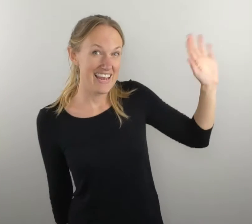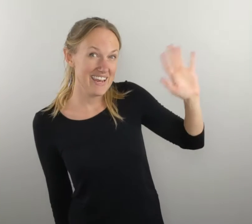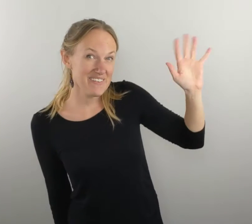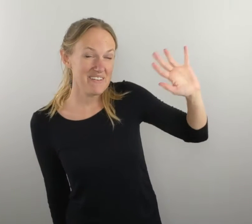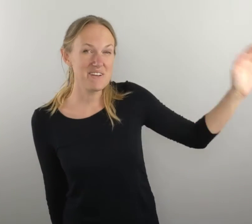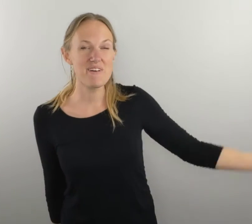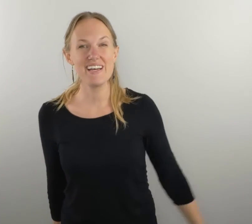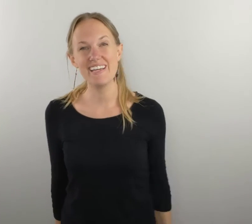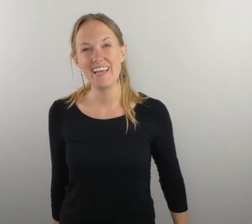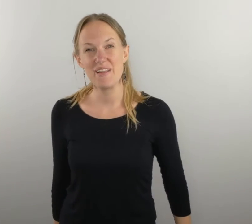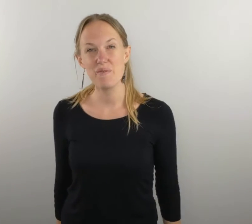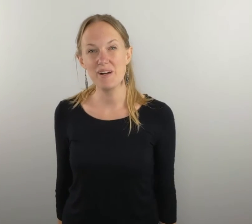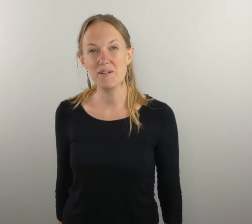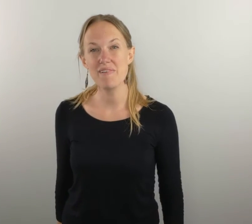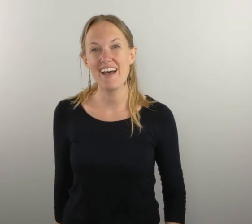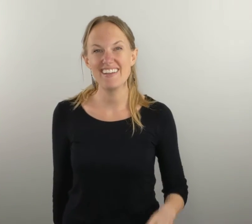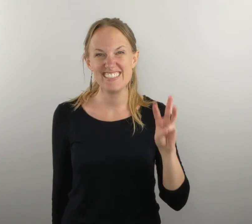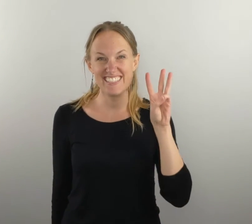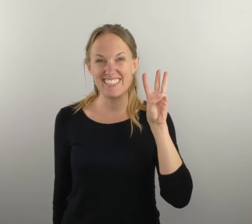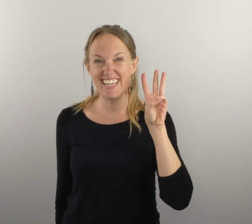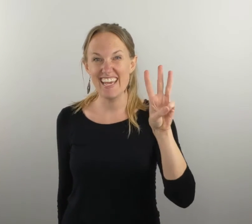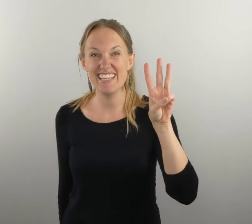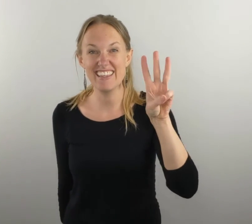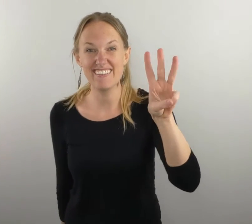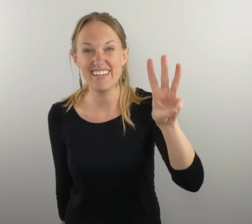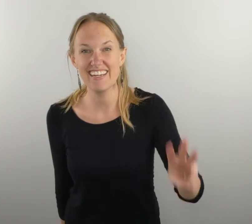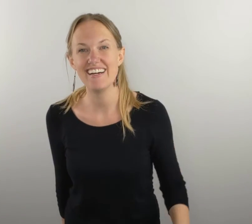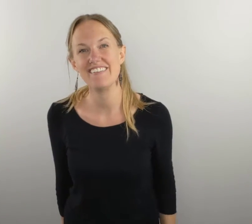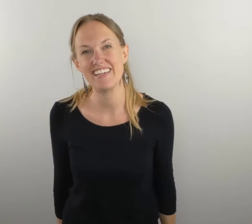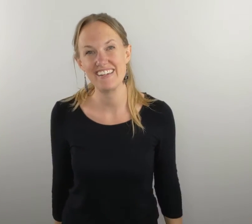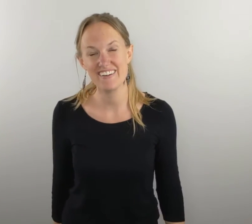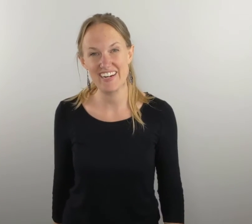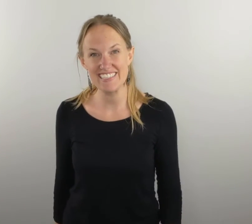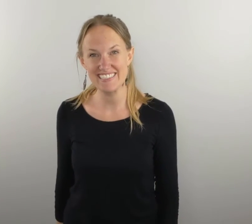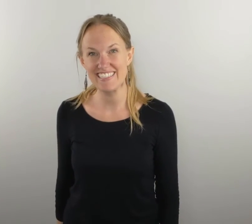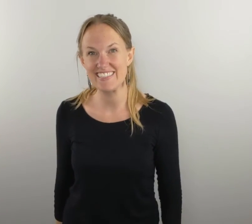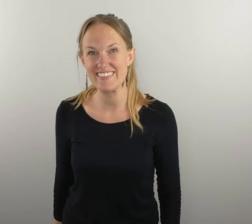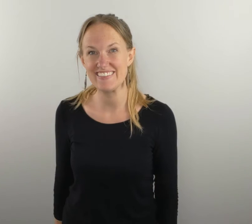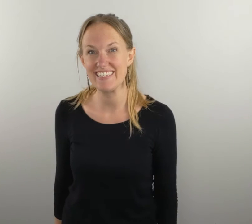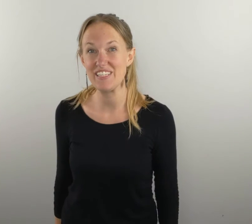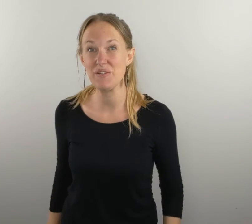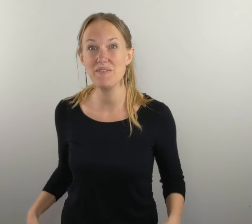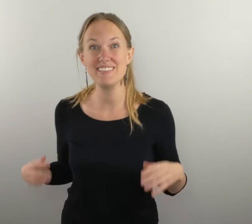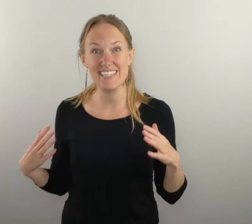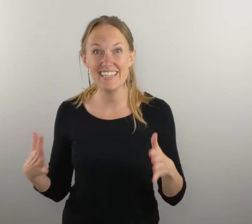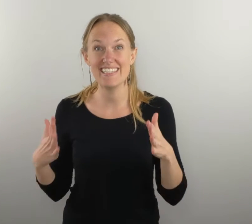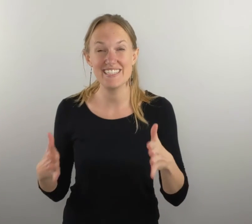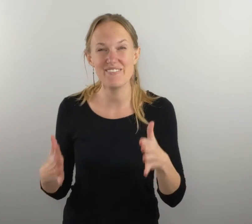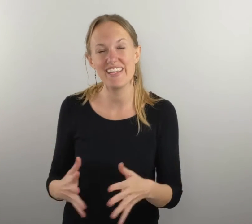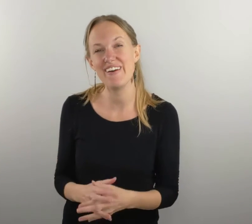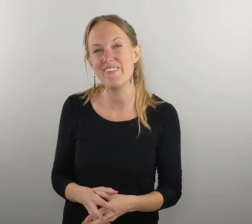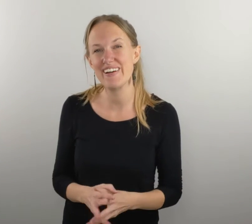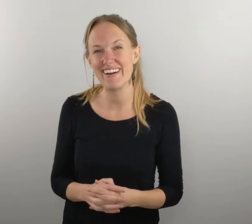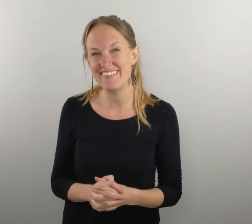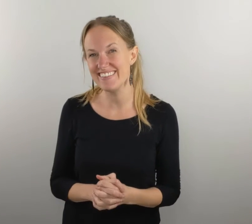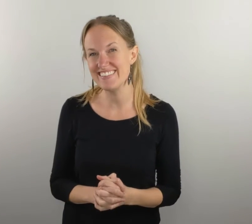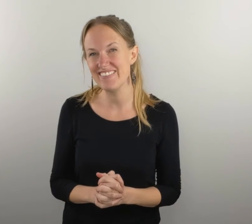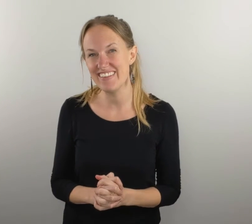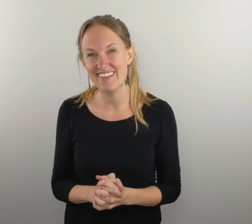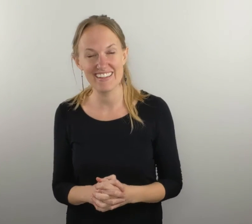Hello everyone, and welcome back to day 3 of In Christ Alone. You will need this video regardless of whether or not